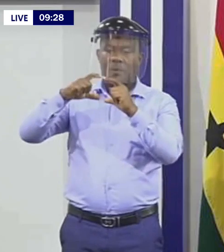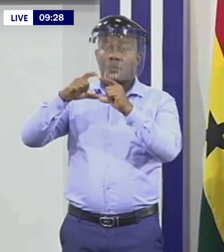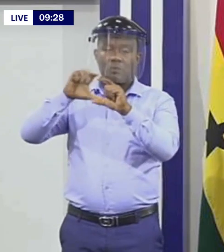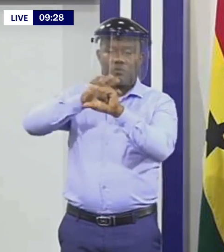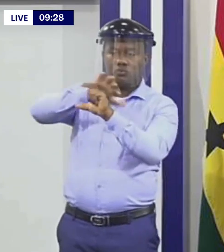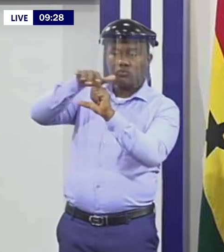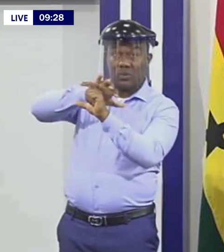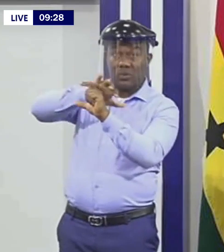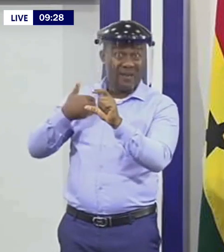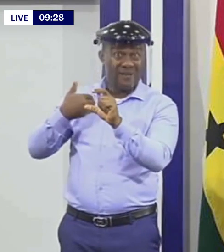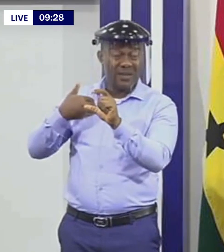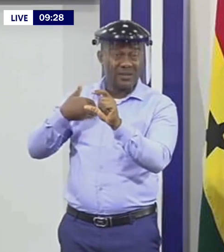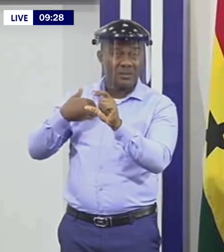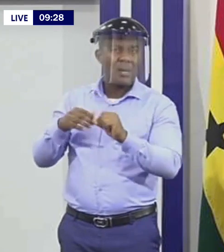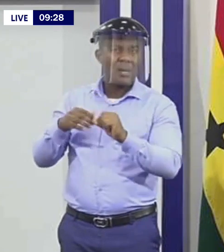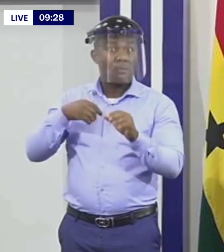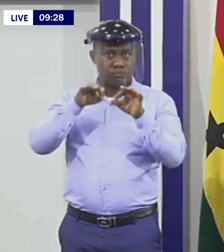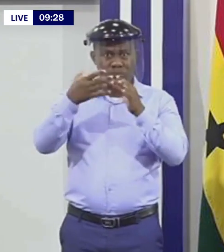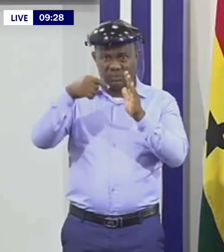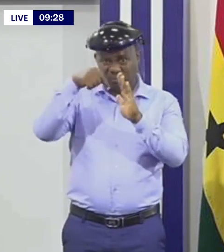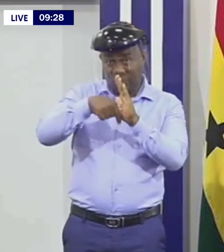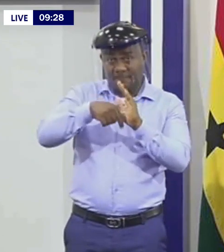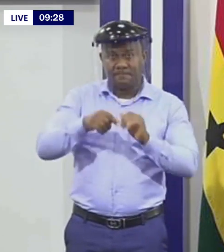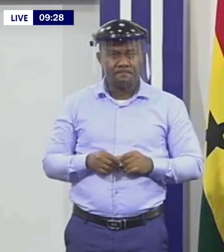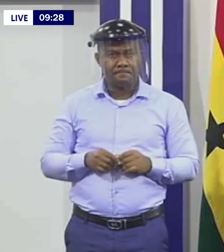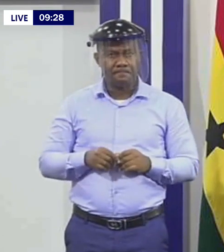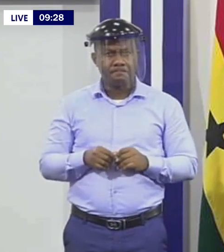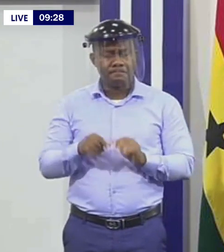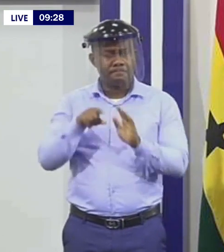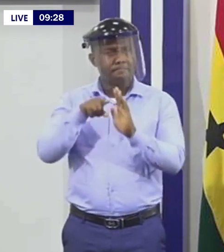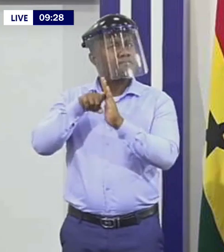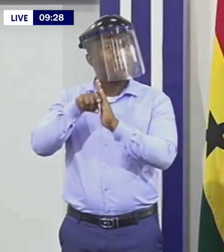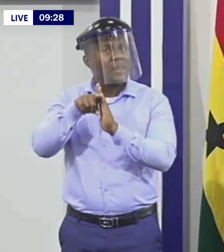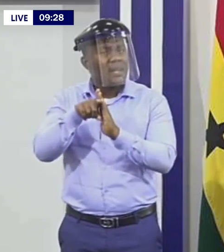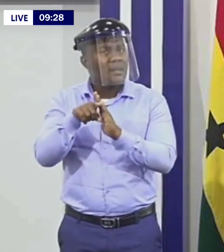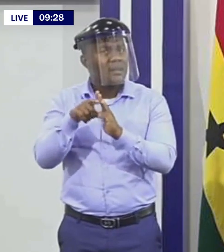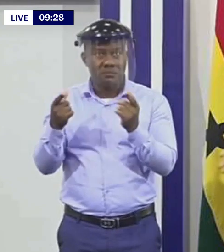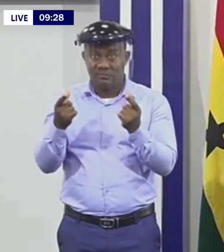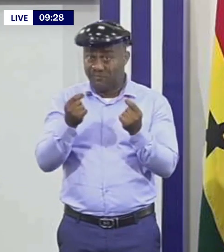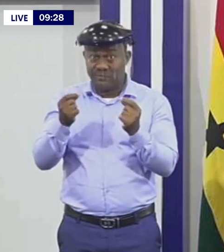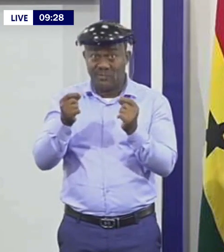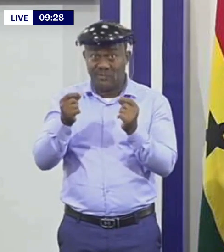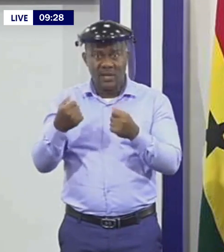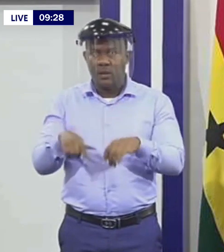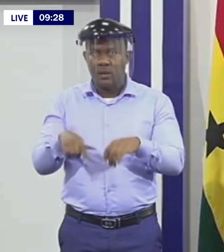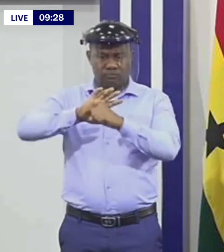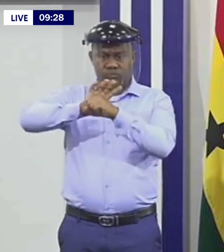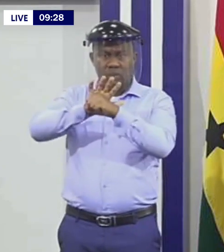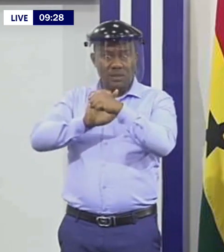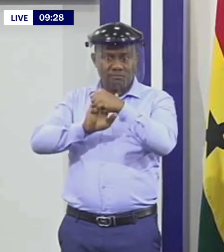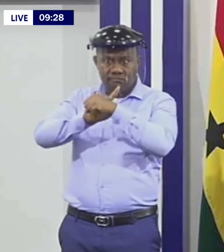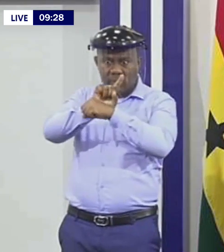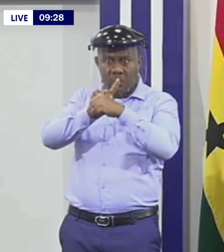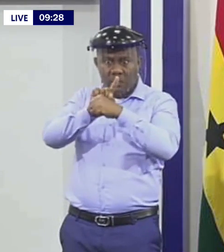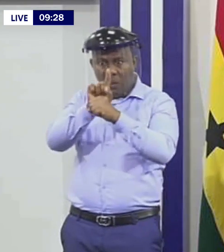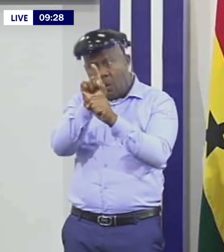ACE2 are what the virus uses to enable it to enter or penetrate